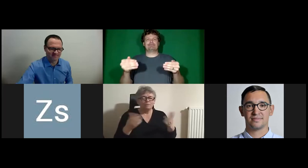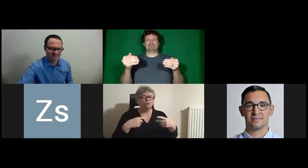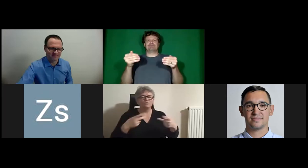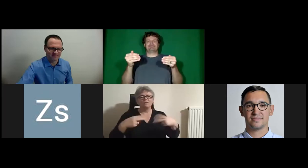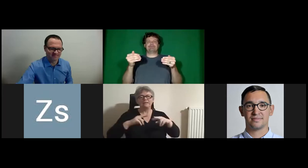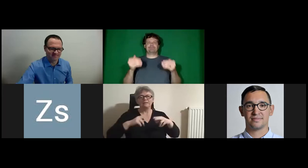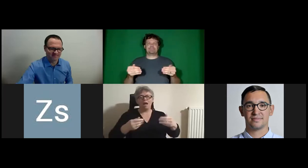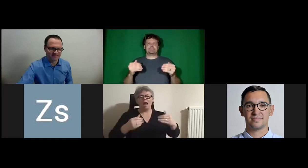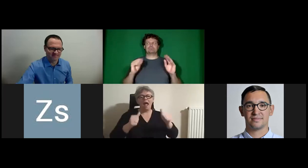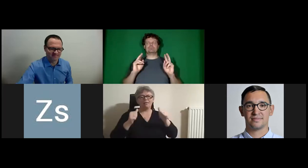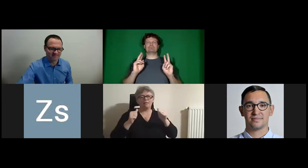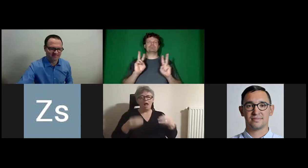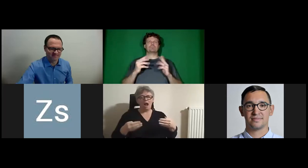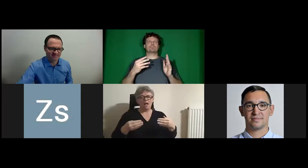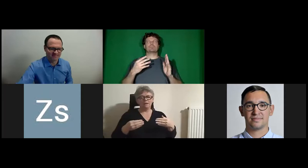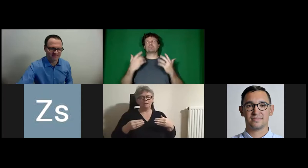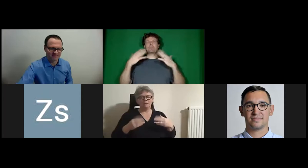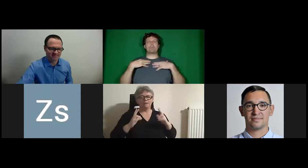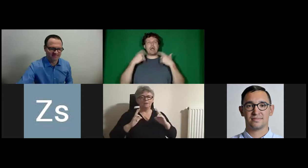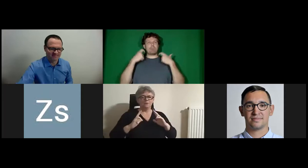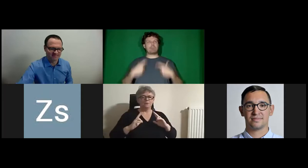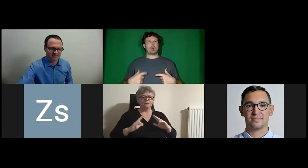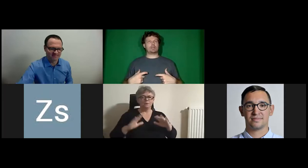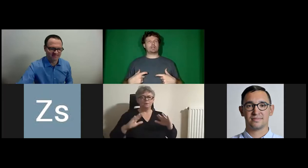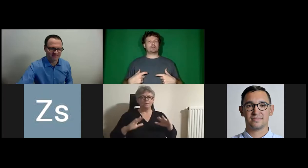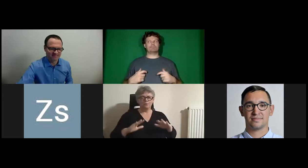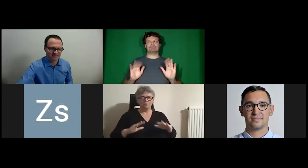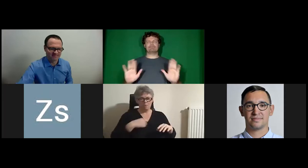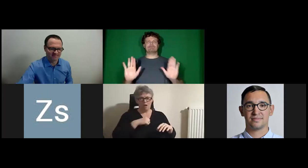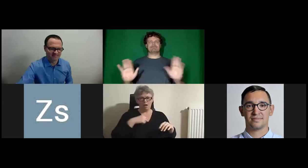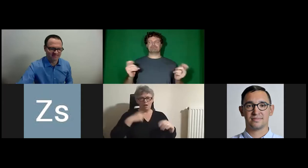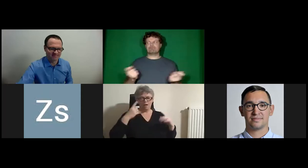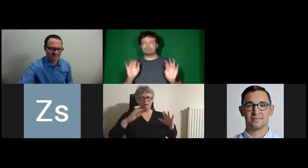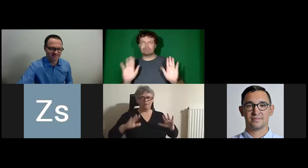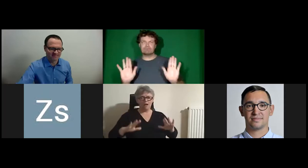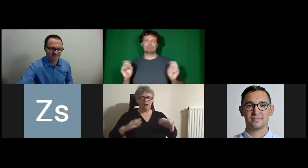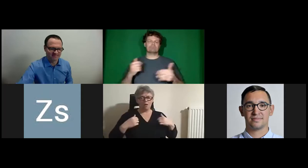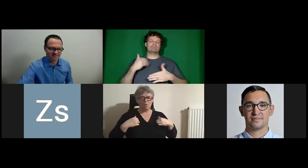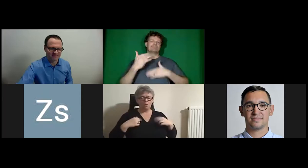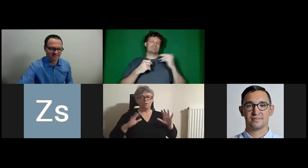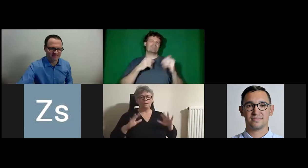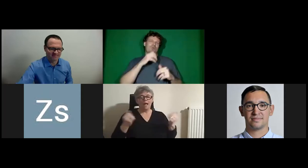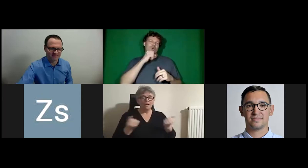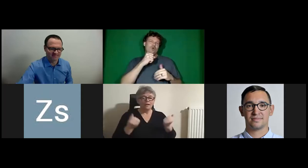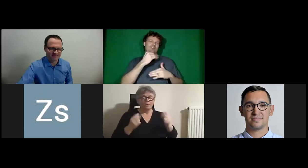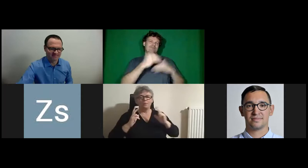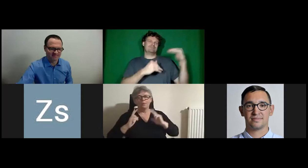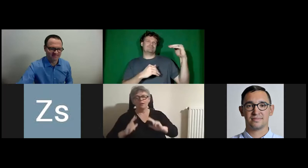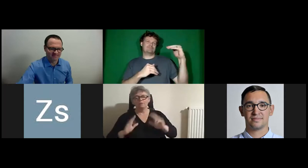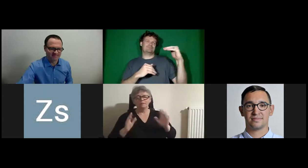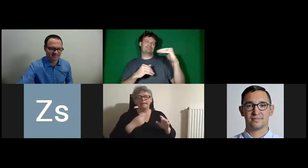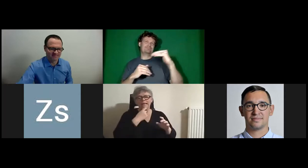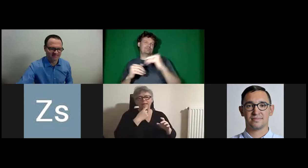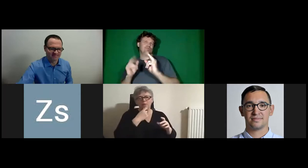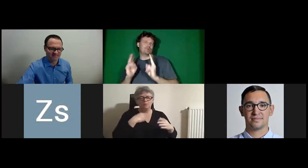He realized how motivated I was, but I had to take a step back and just take care of my own body and train